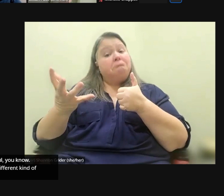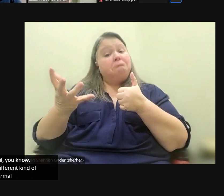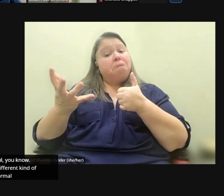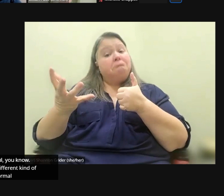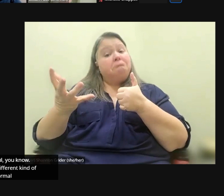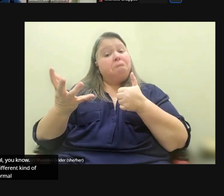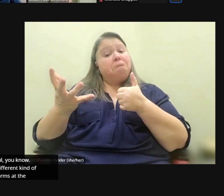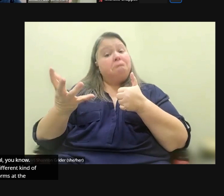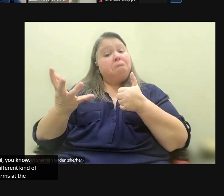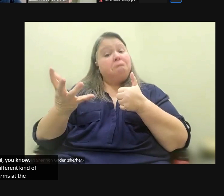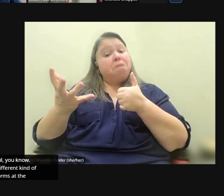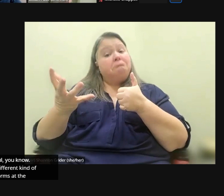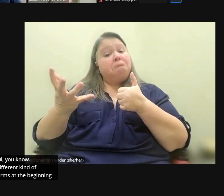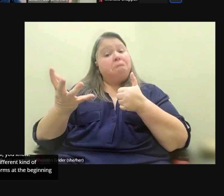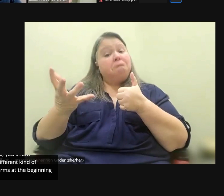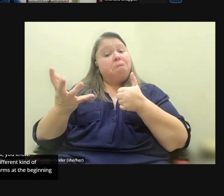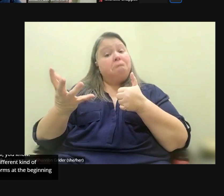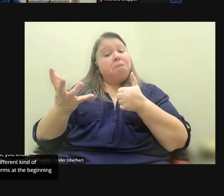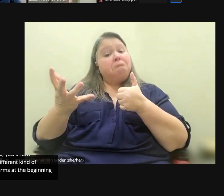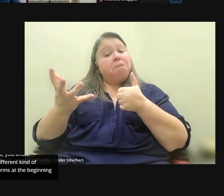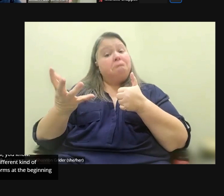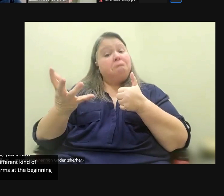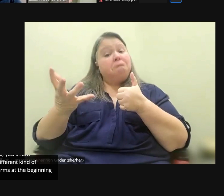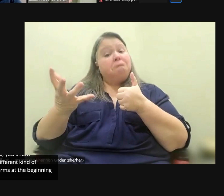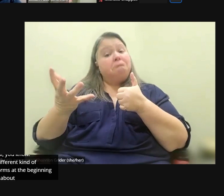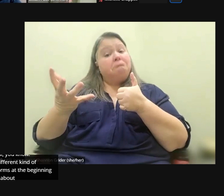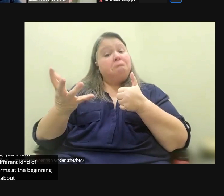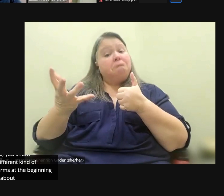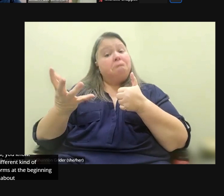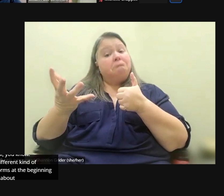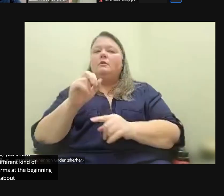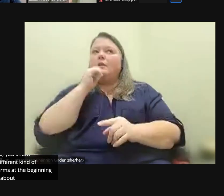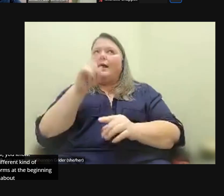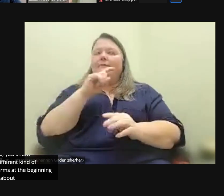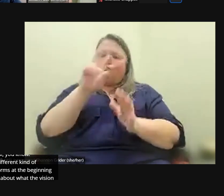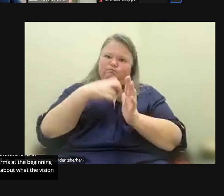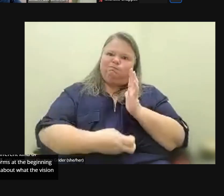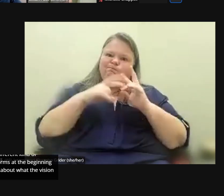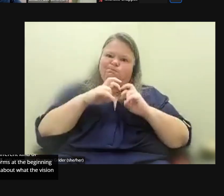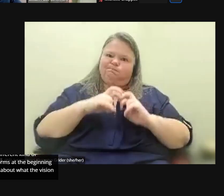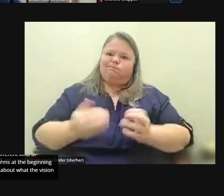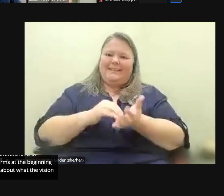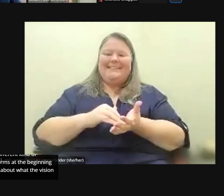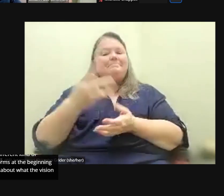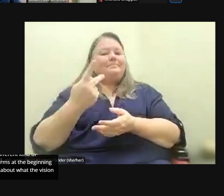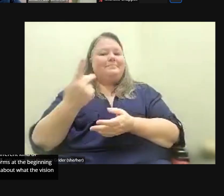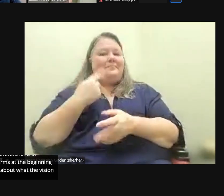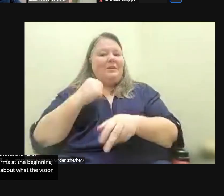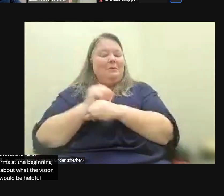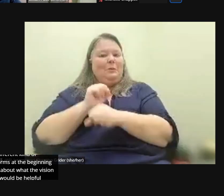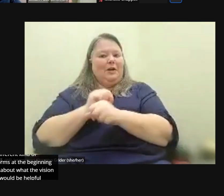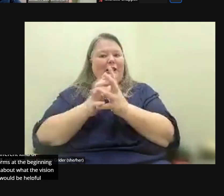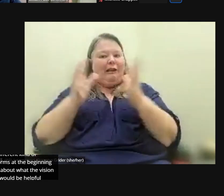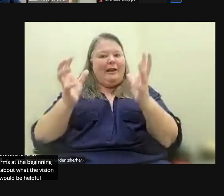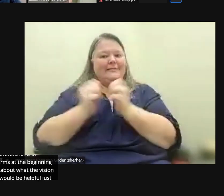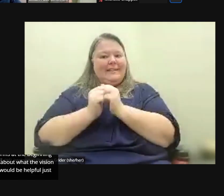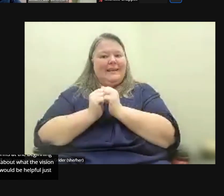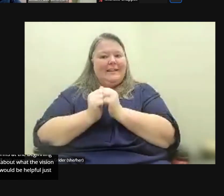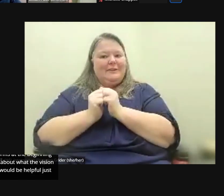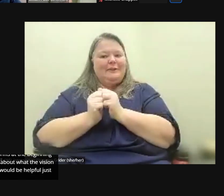beginning of every meeting, or you talk about what the vision is of every meeting. Maybe it would be helpful just to read those